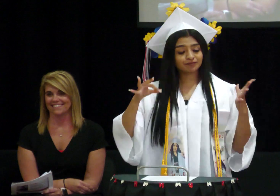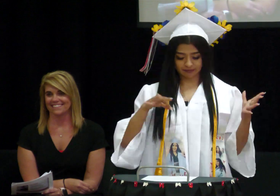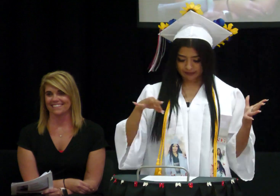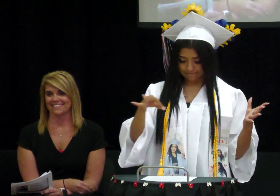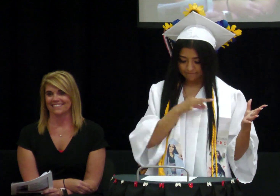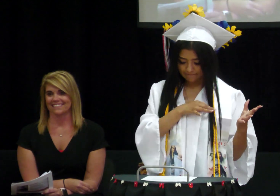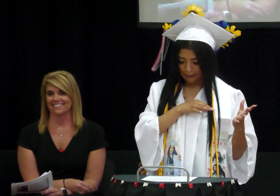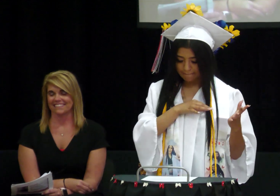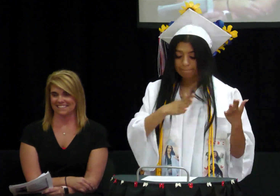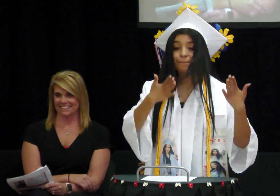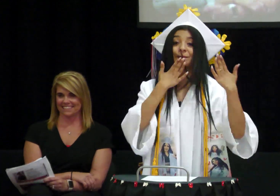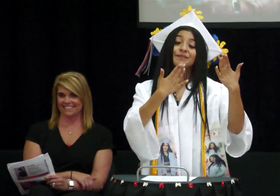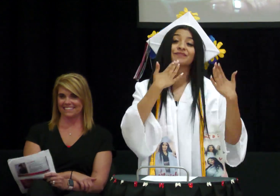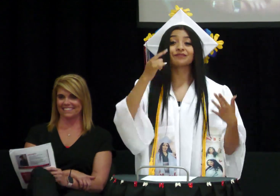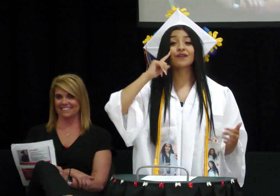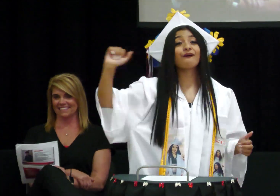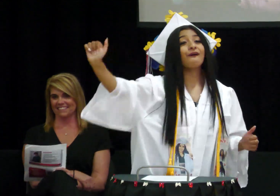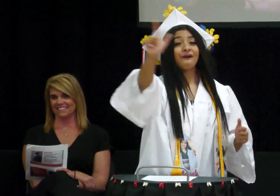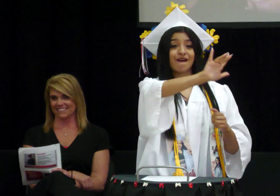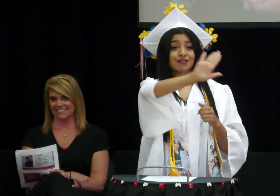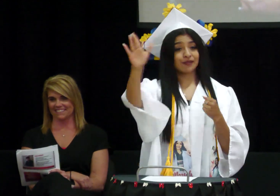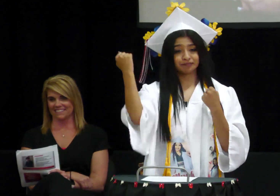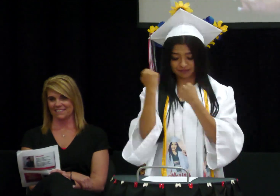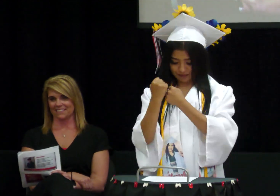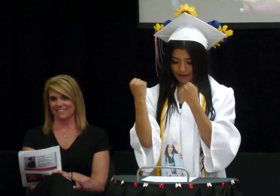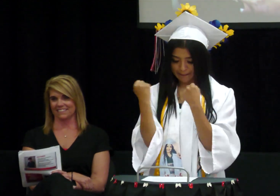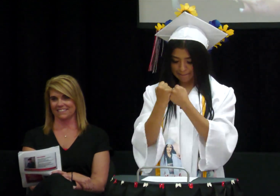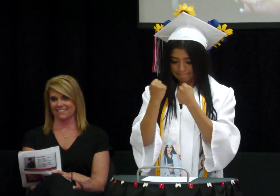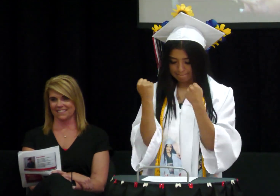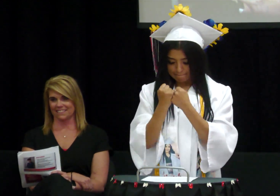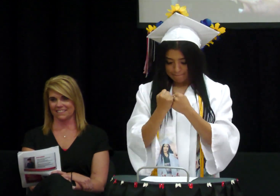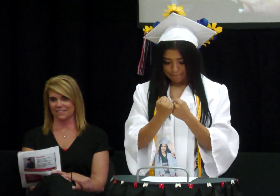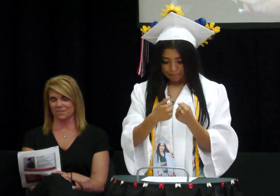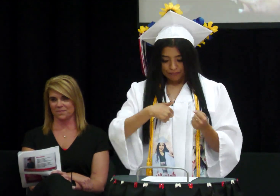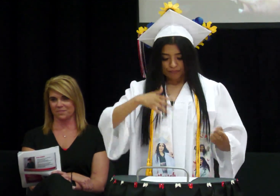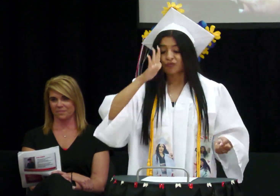All the teachers, the staff, thank you so much for all of your support.